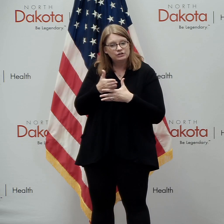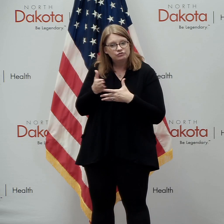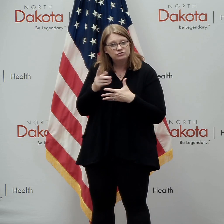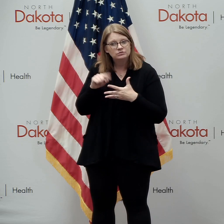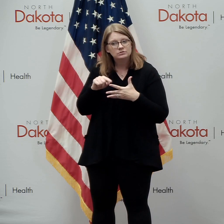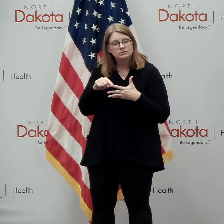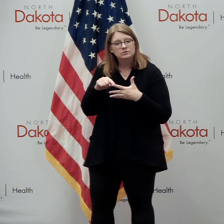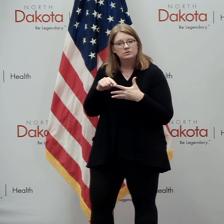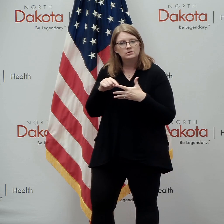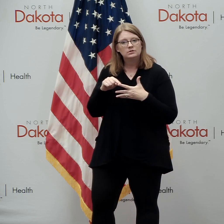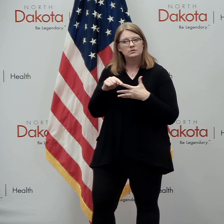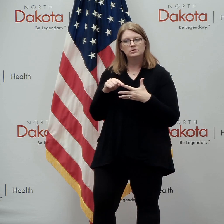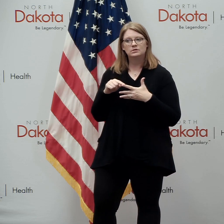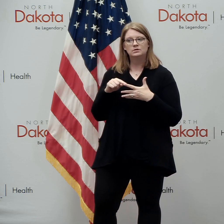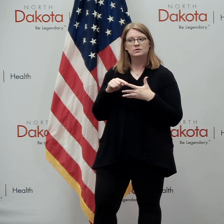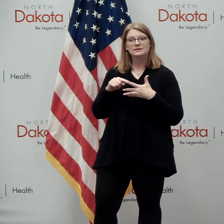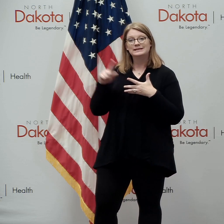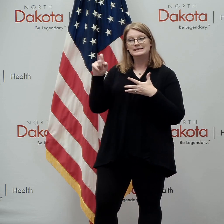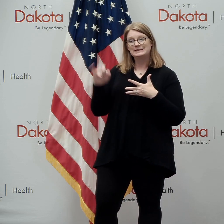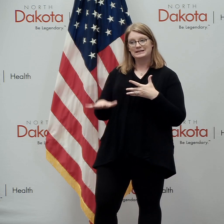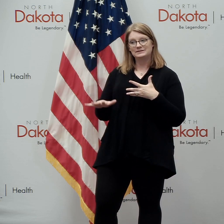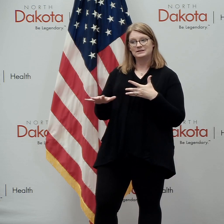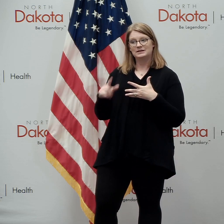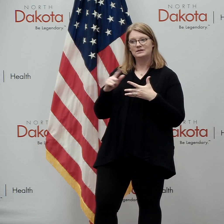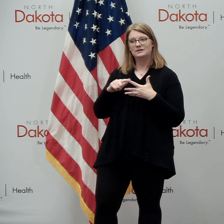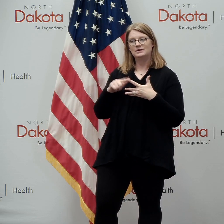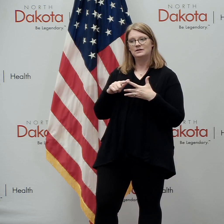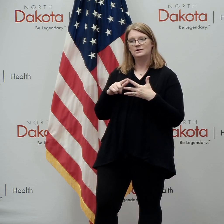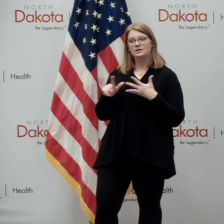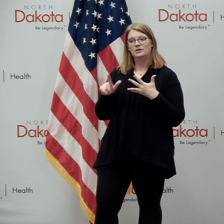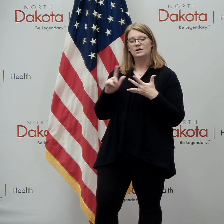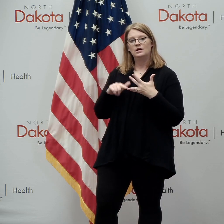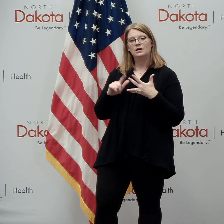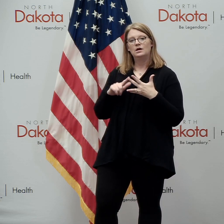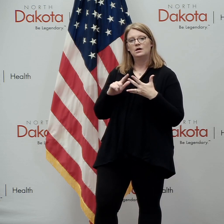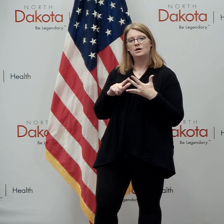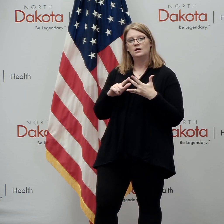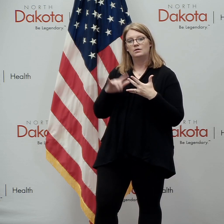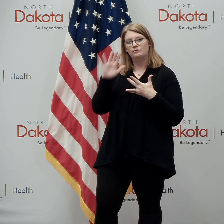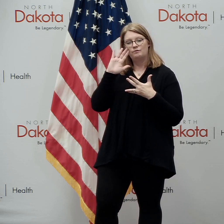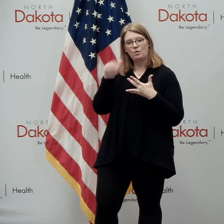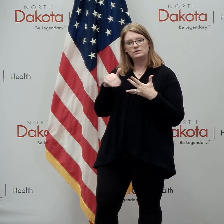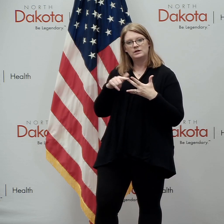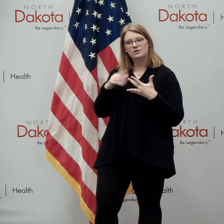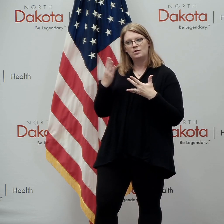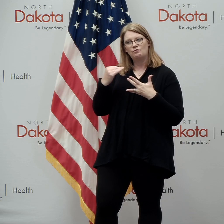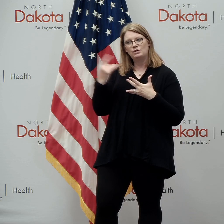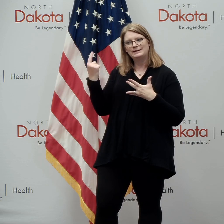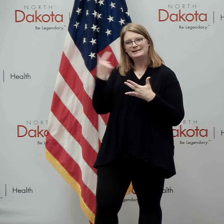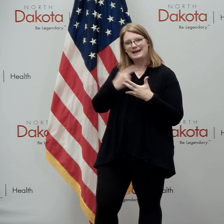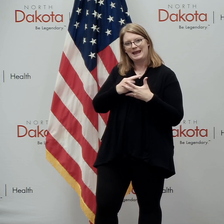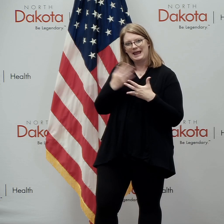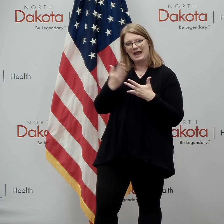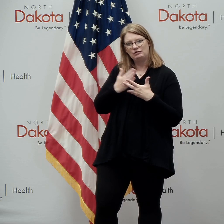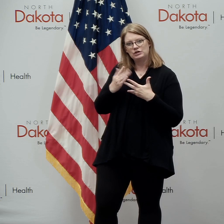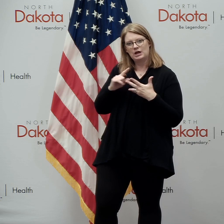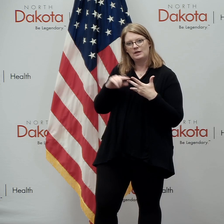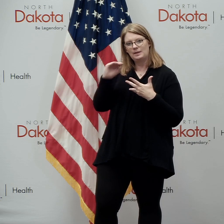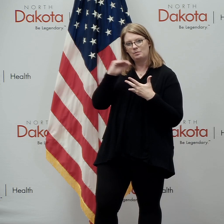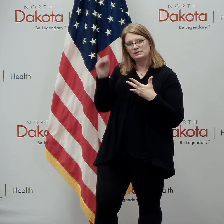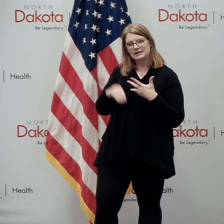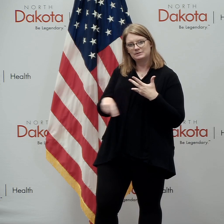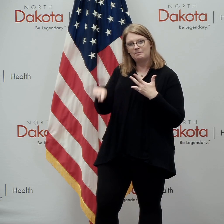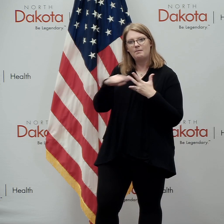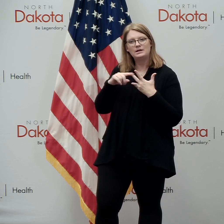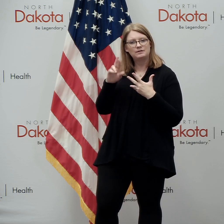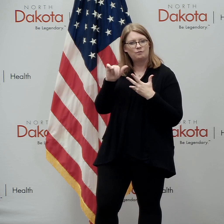of how much testing we're doing. And we've also been focusing on the 14-day rolling average on the % positive